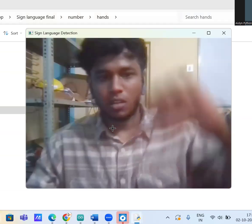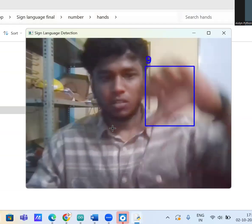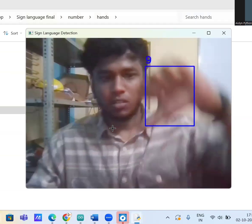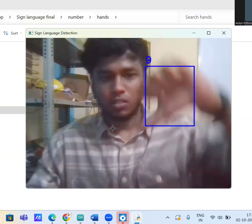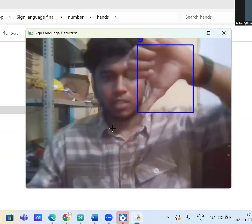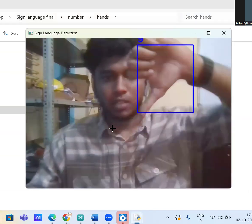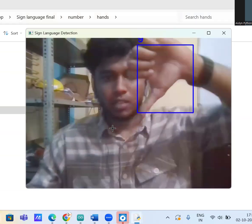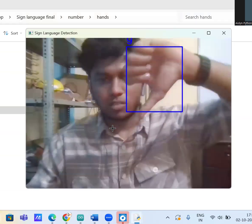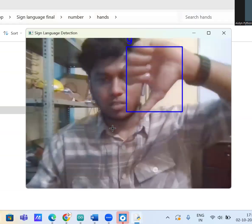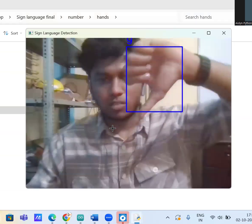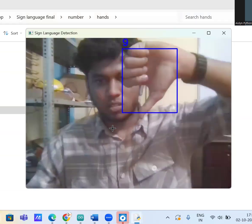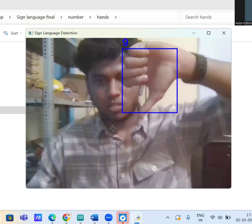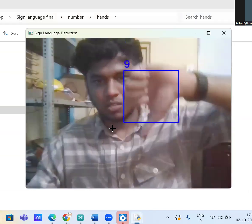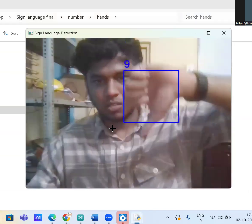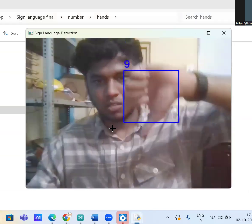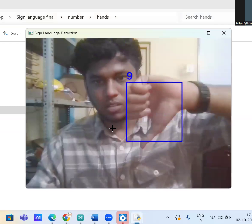Just 9.